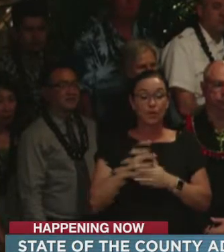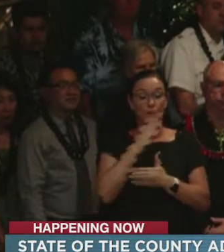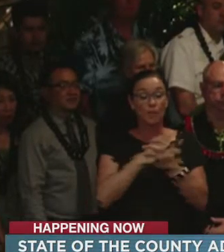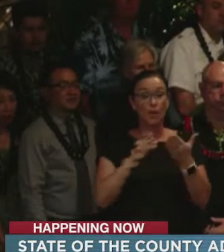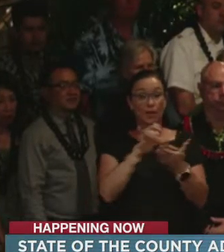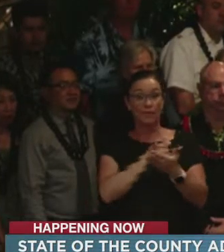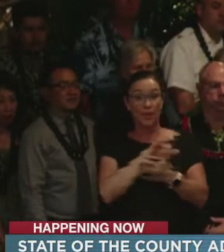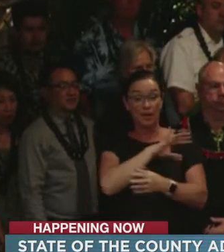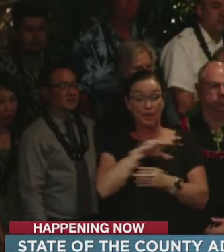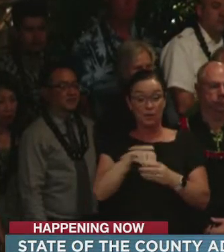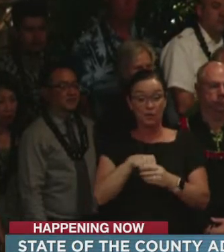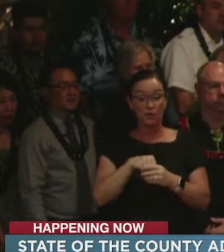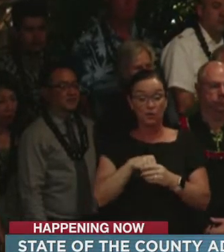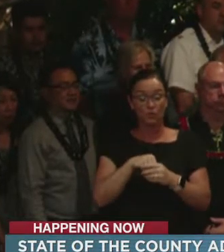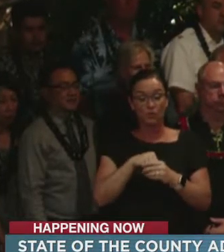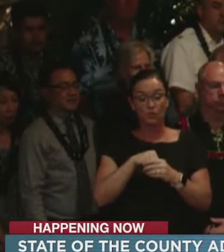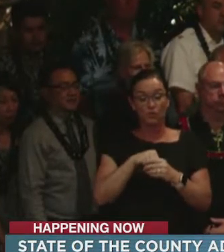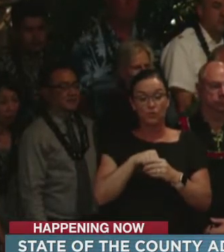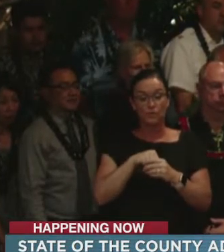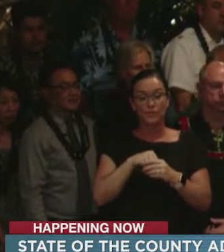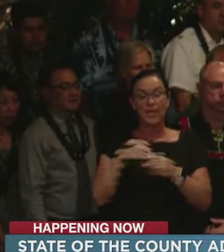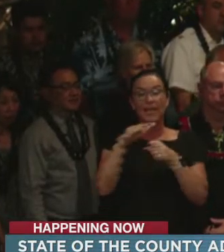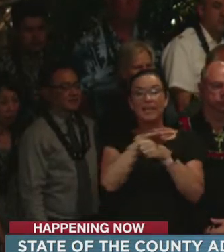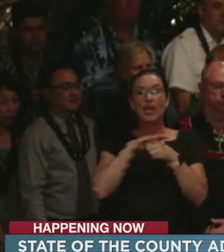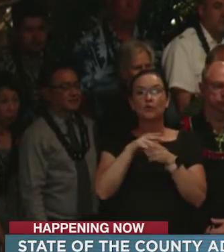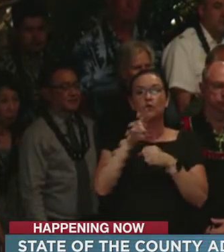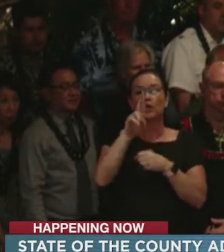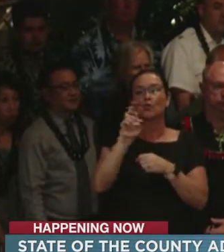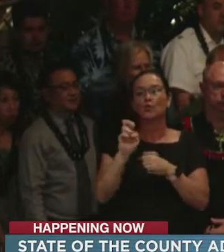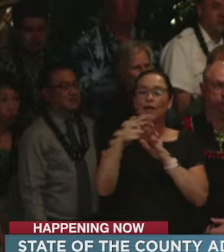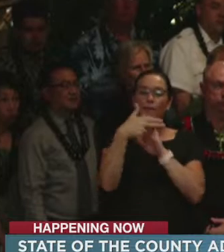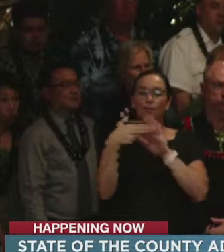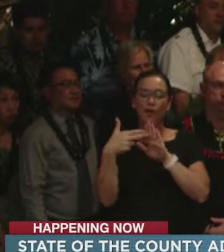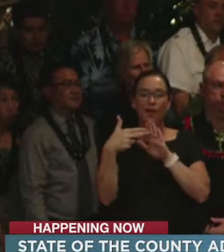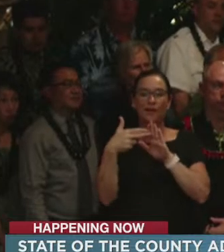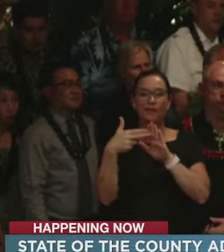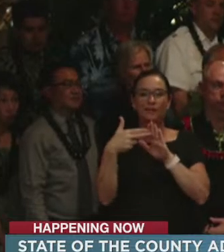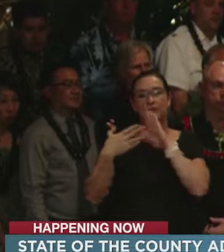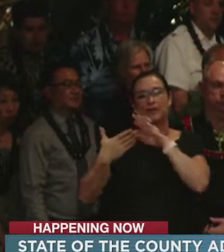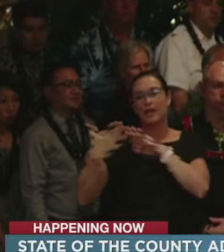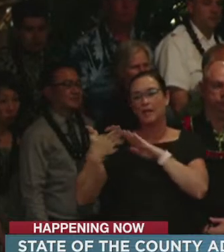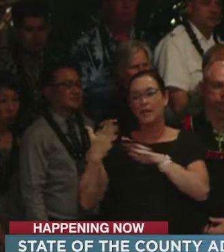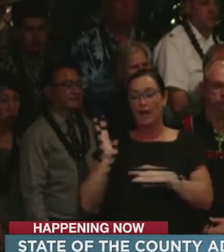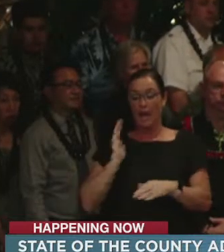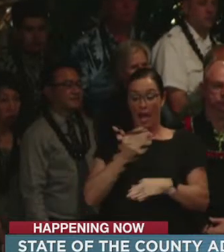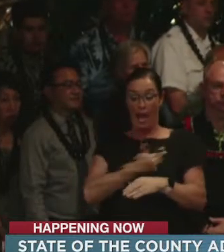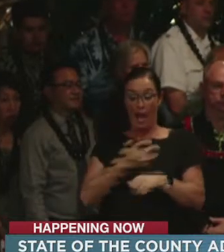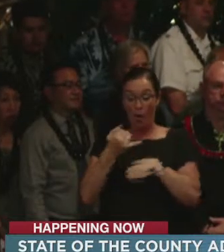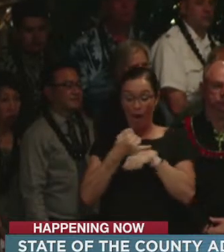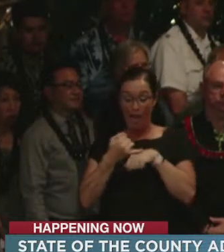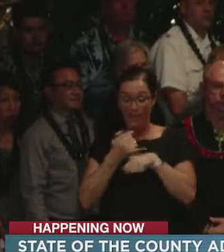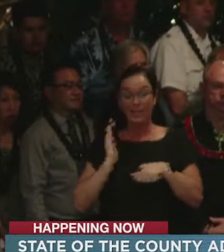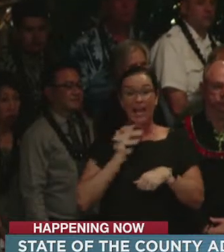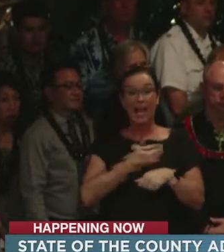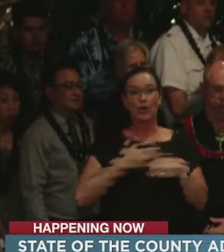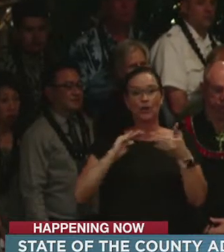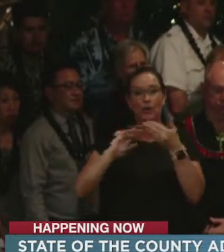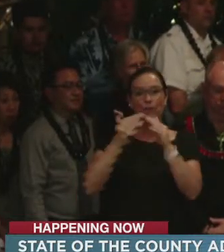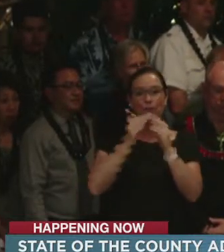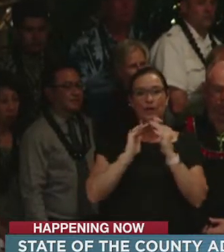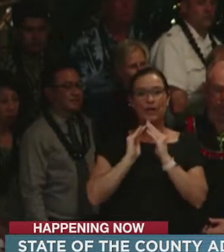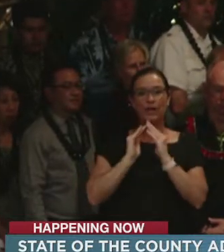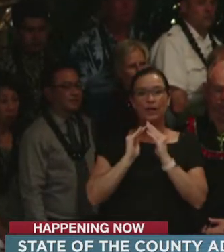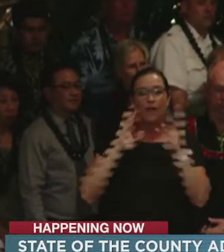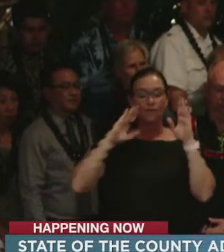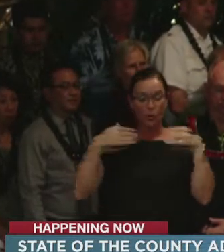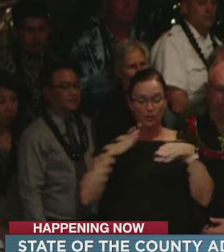included initiating a county rebranding campaign, Our Big Island, Our Community, focusing on the impact of our